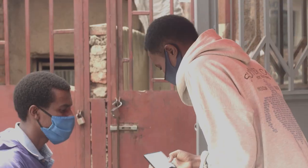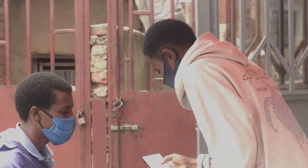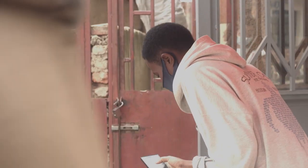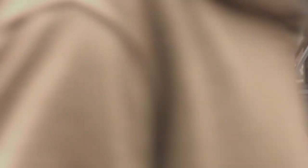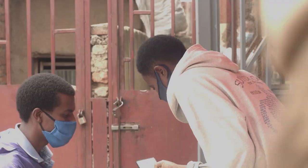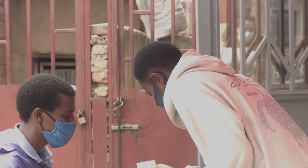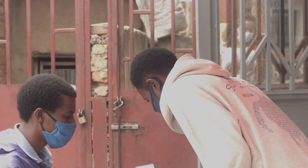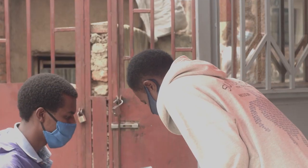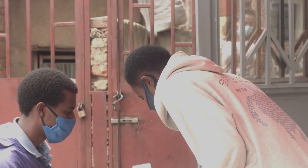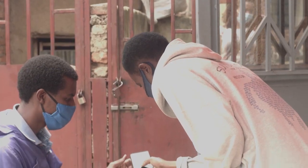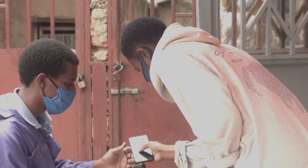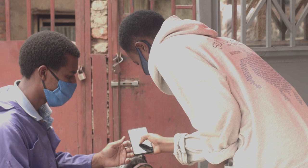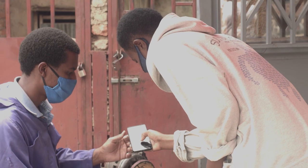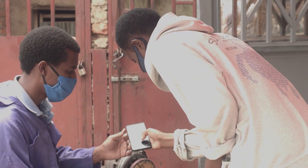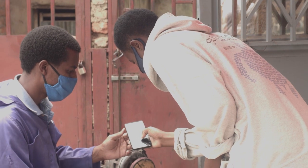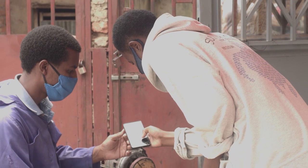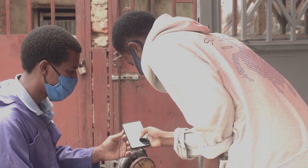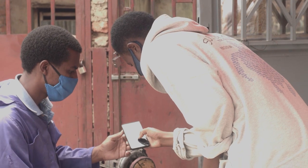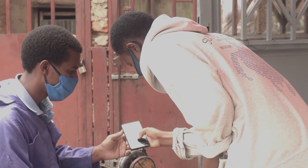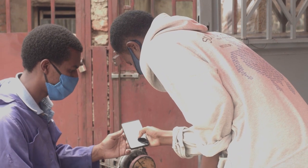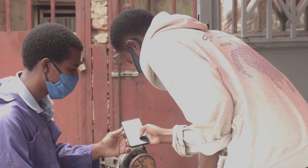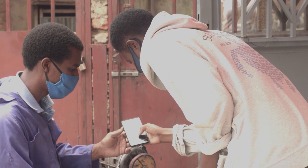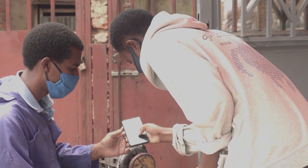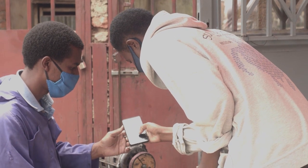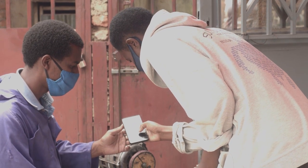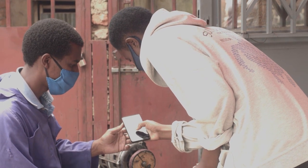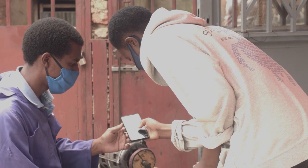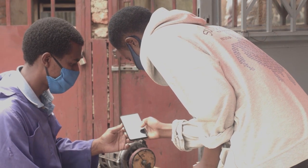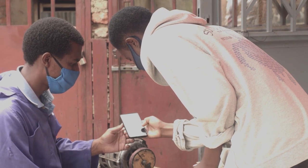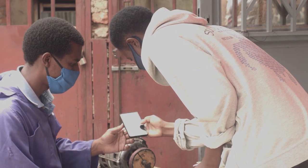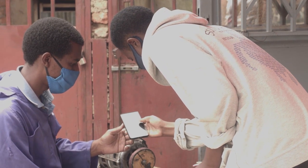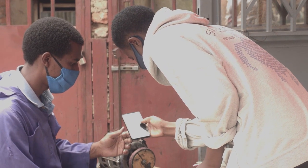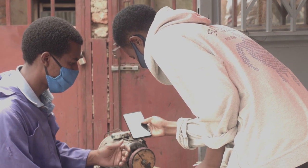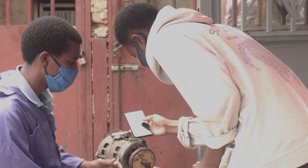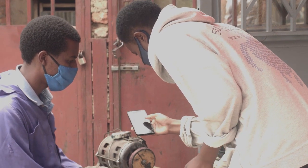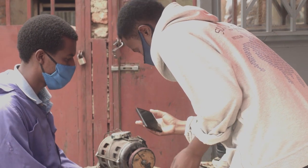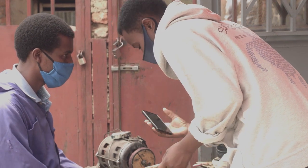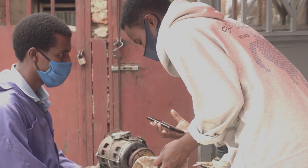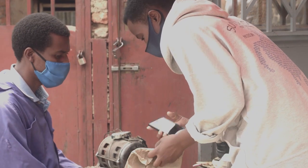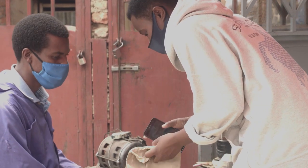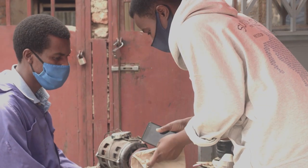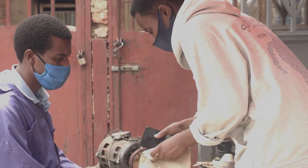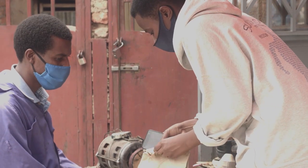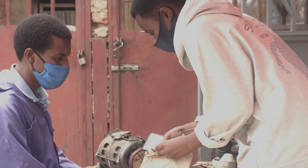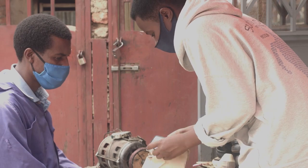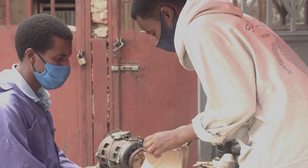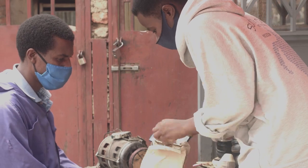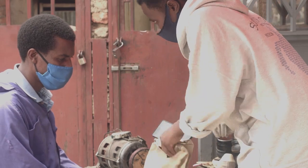Deaf sign language is made by hand and it's not a good communication way of clients of Habimana. But he tries as well